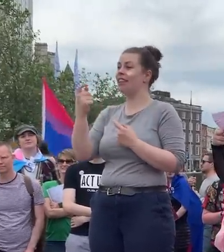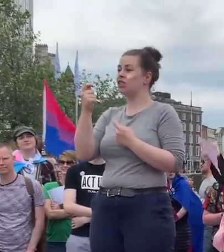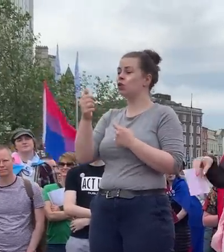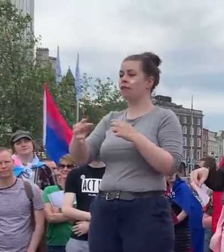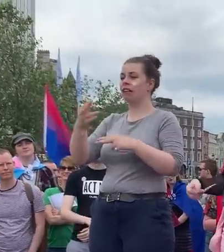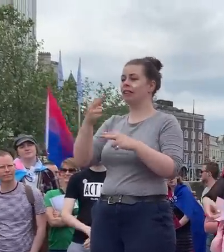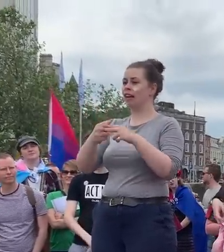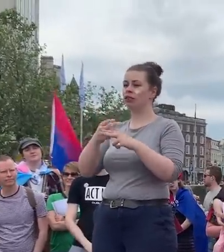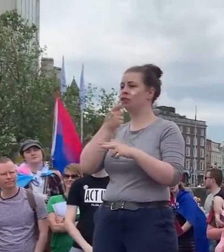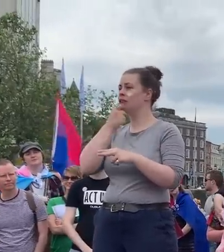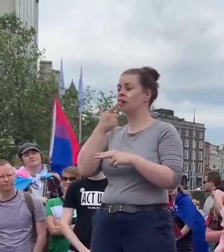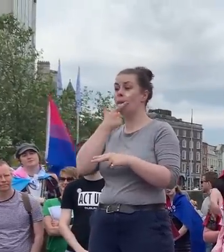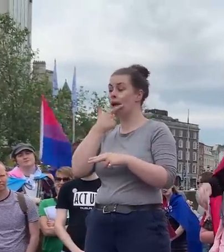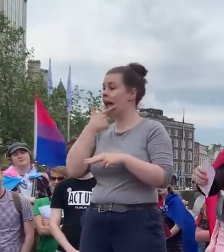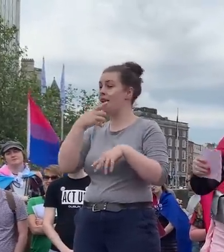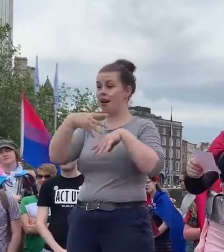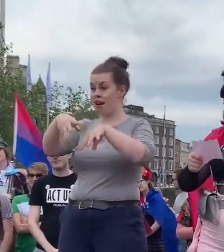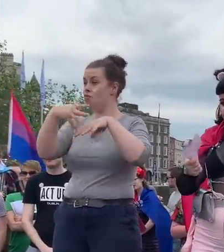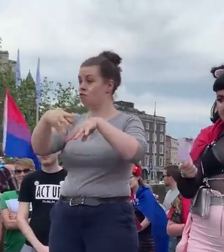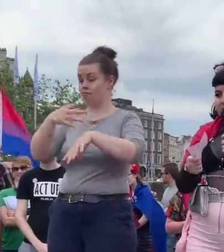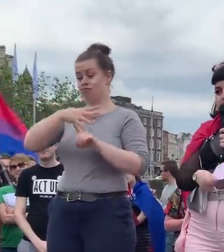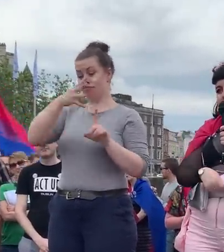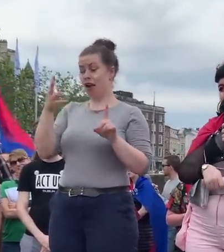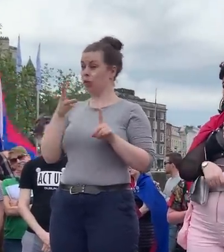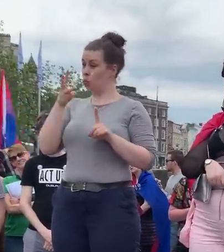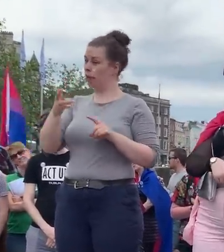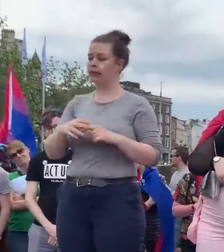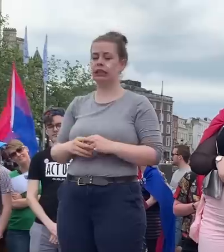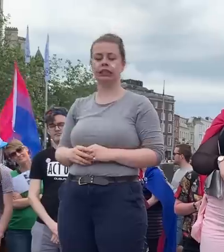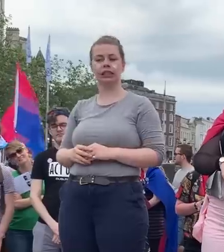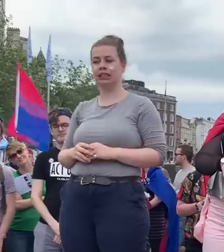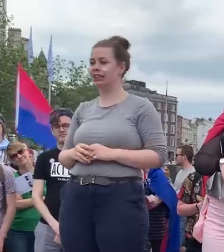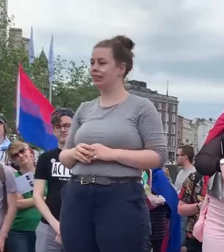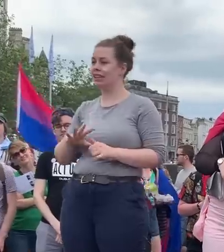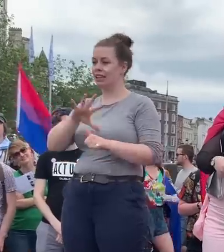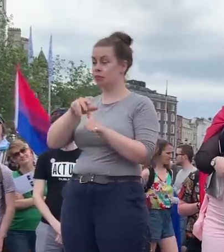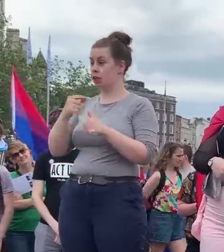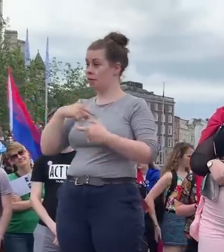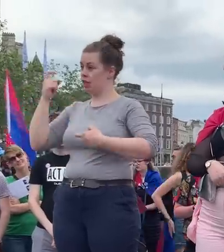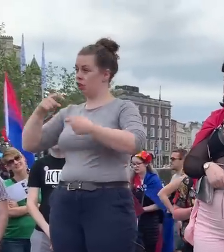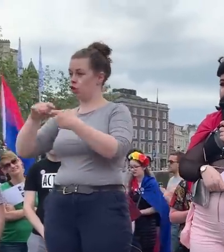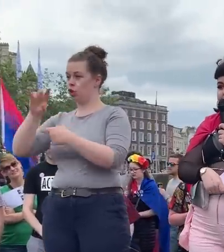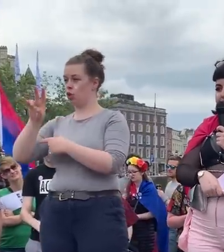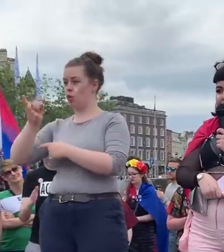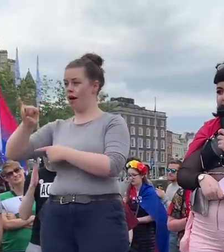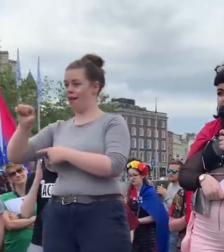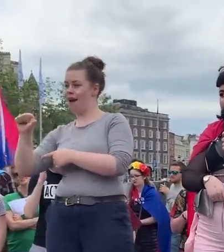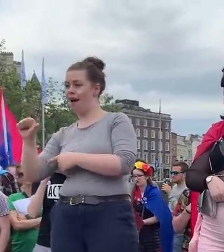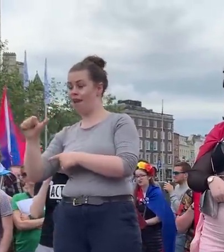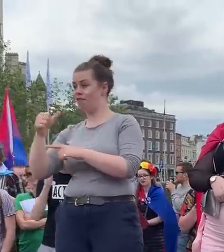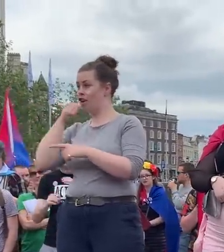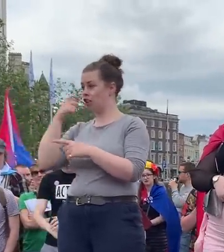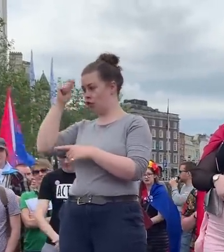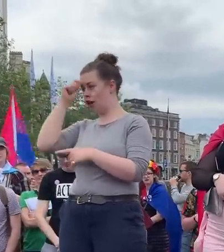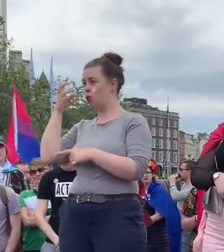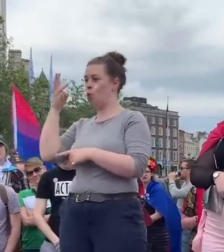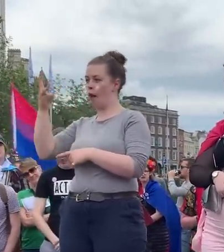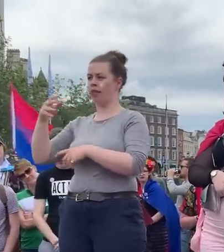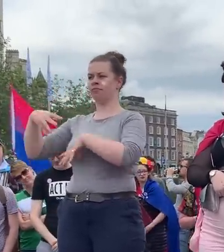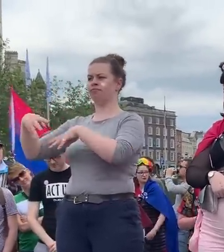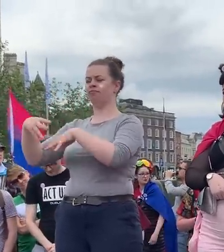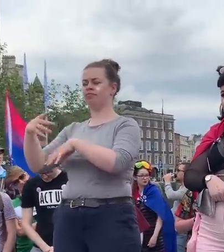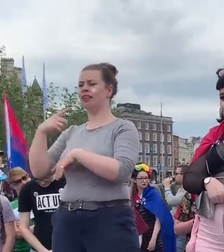Dublin Pride would not provide that for me. Especially when I joined QAI, we were going to march. We all kind of sat there. We were